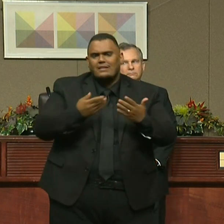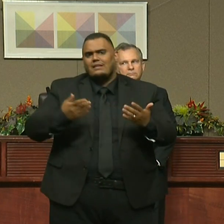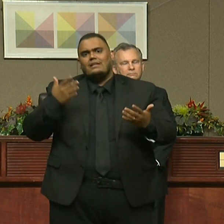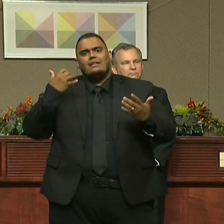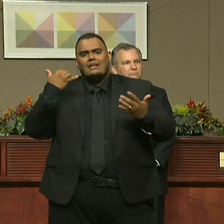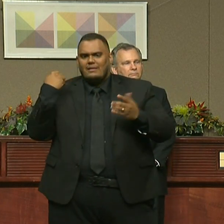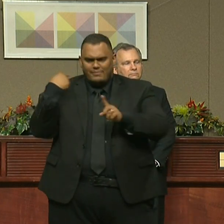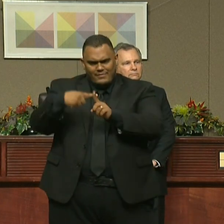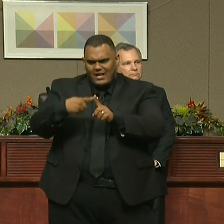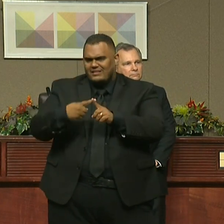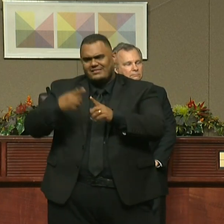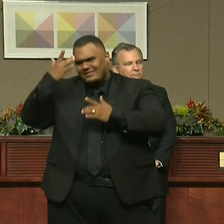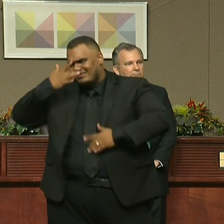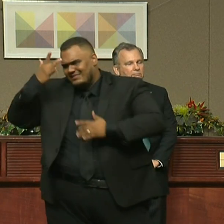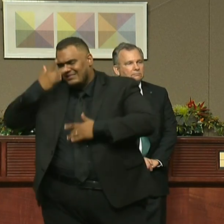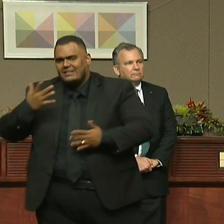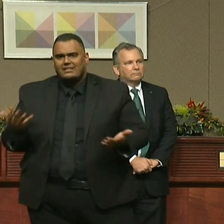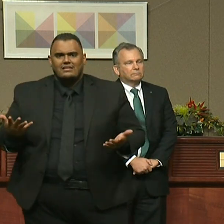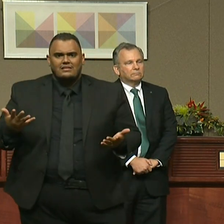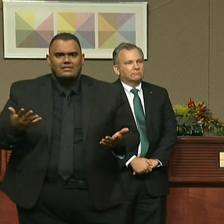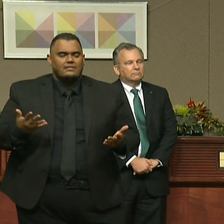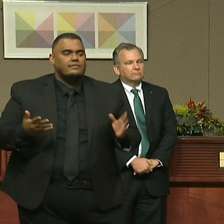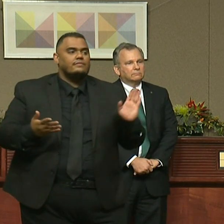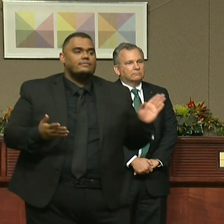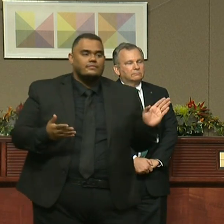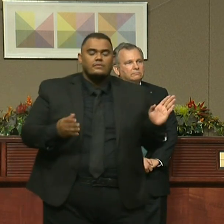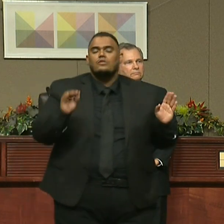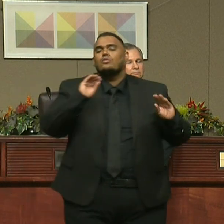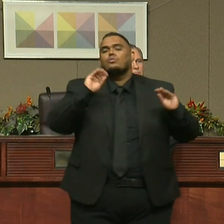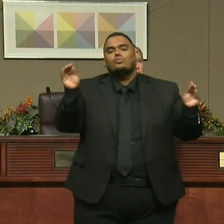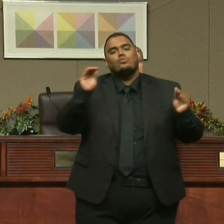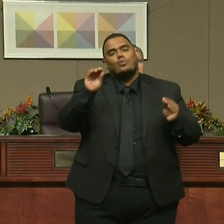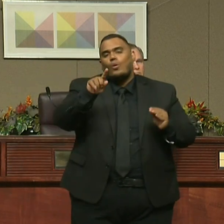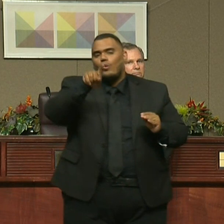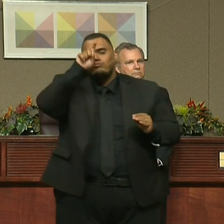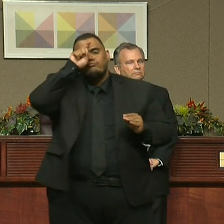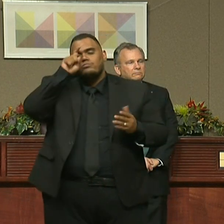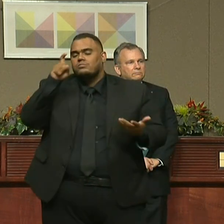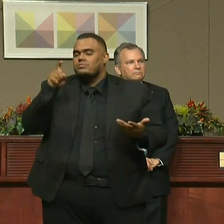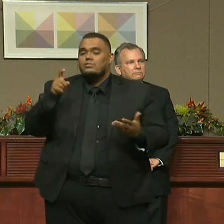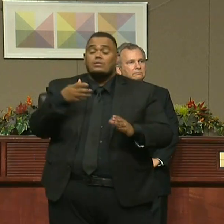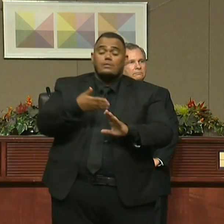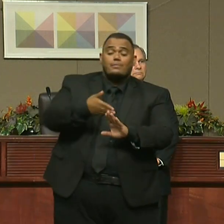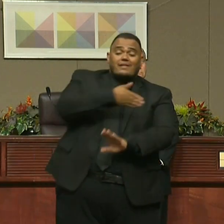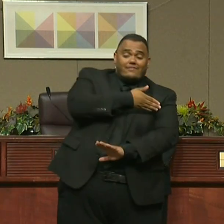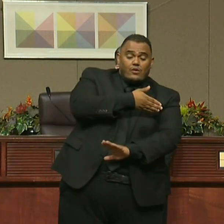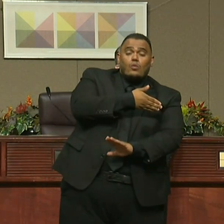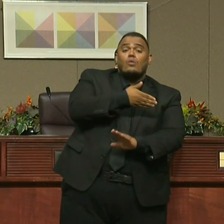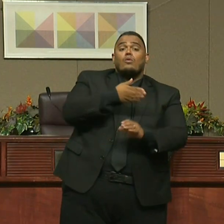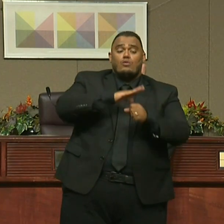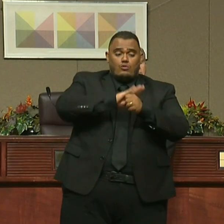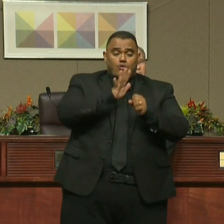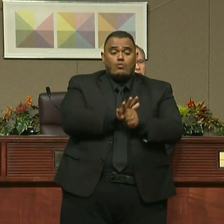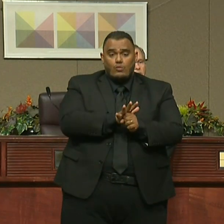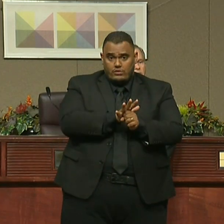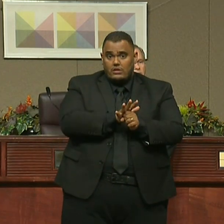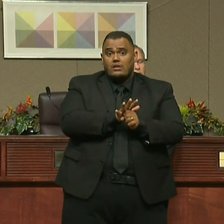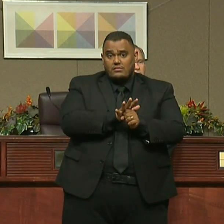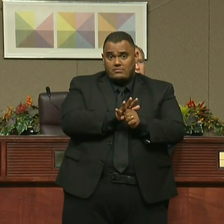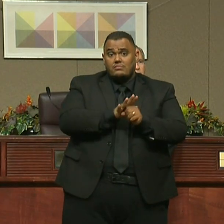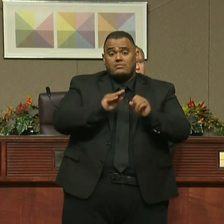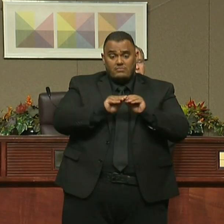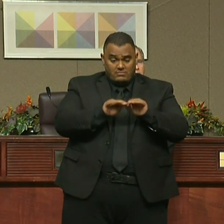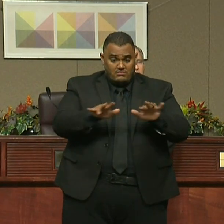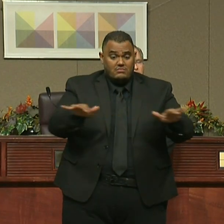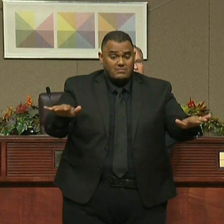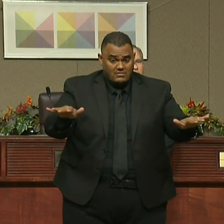I think there's no question that pre-COVID there were healthcare disparities within America, and that existed right